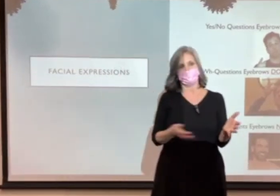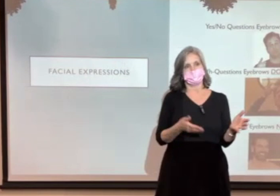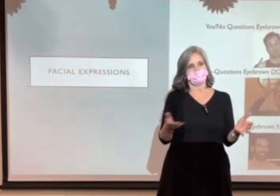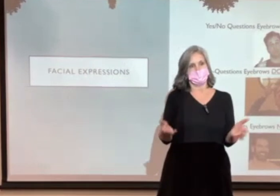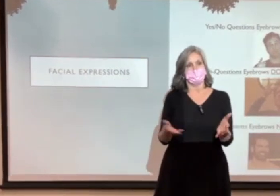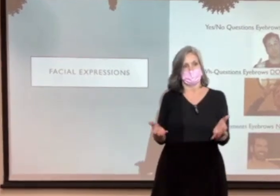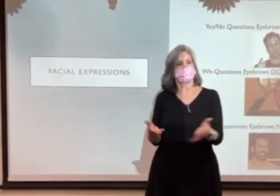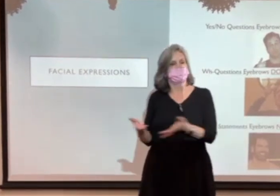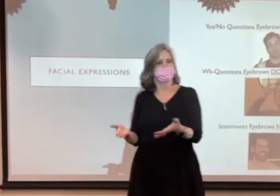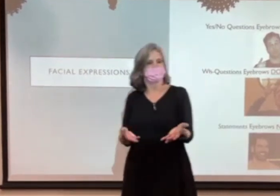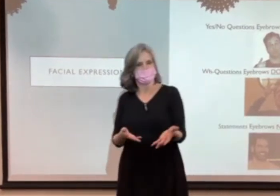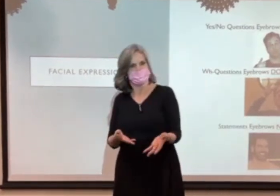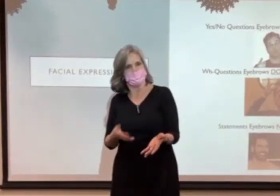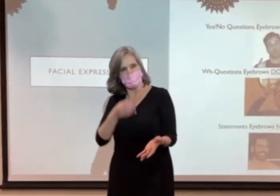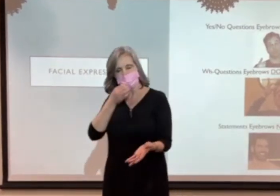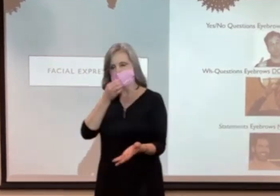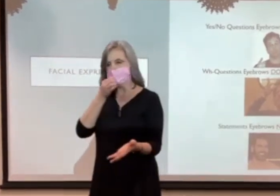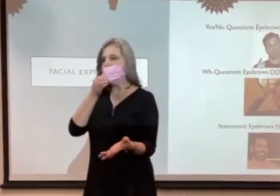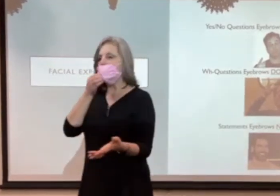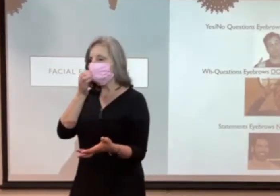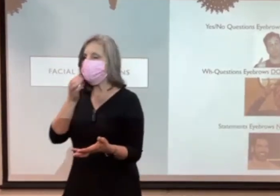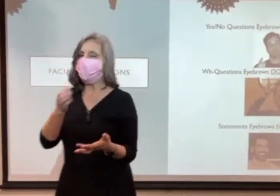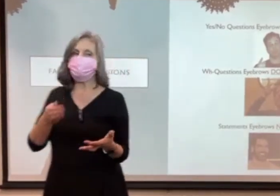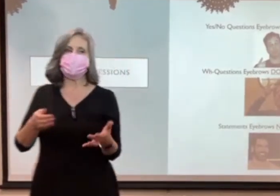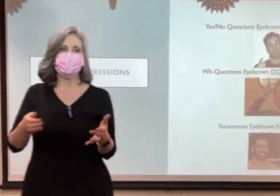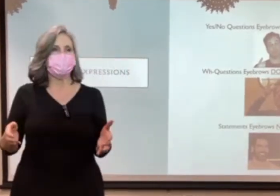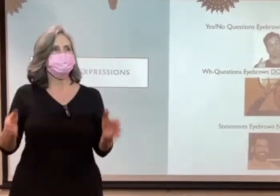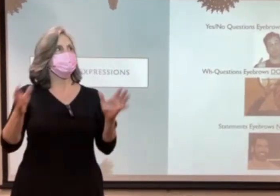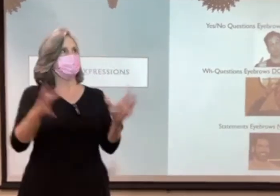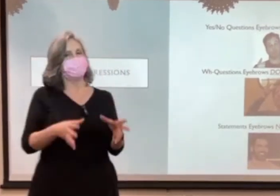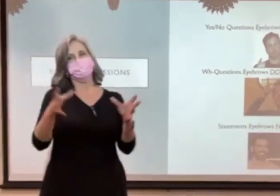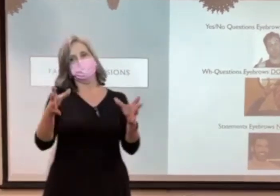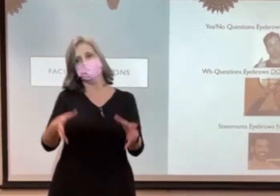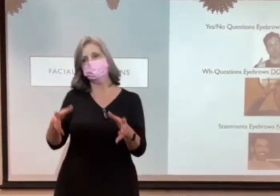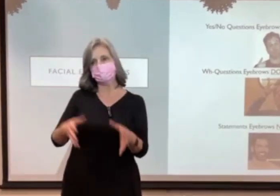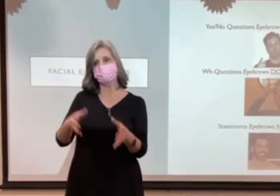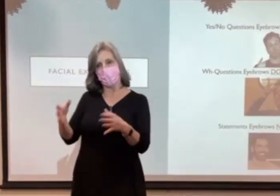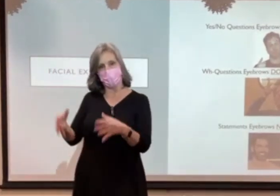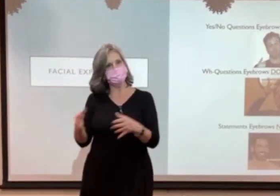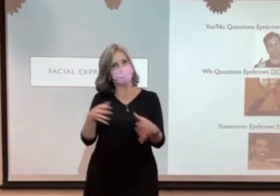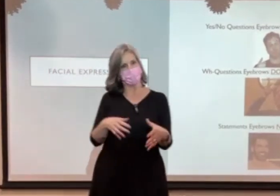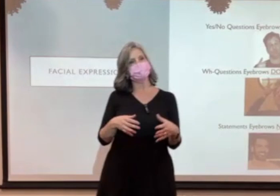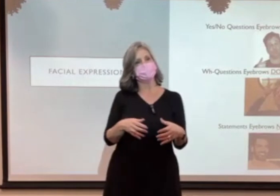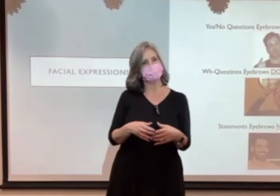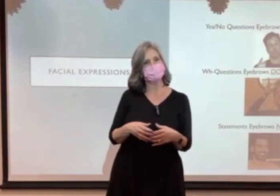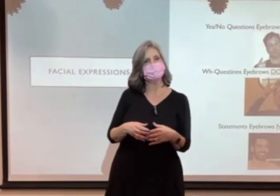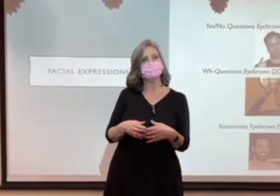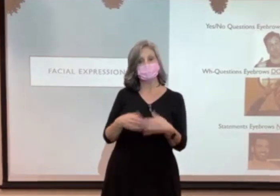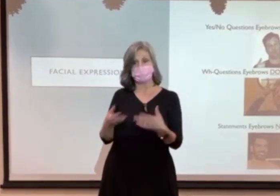of people because one of the girls is deaf. And what's happening in Hollywood is they're actually choosing deaf actors and actresses to play